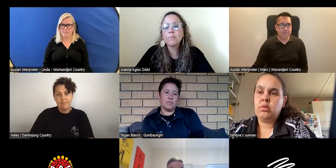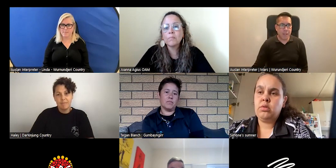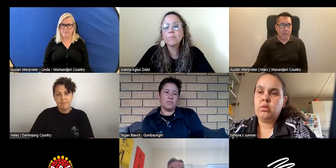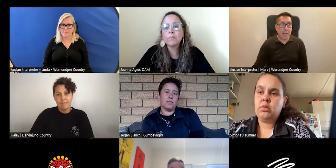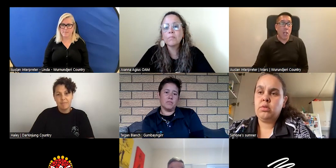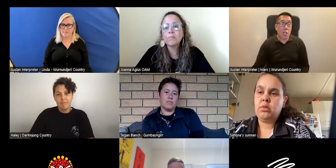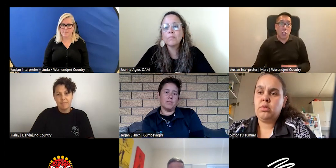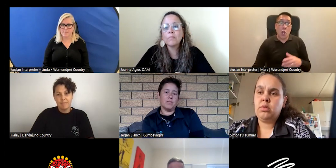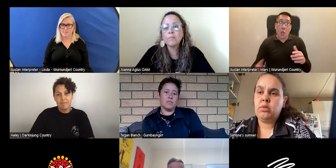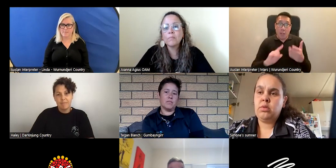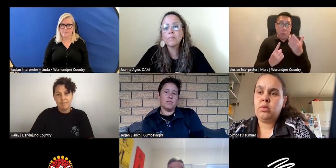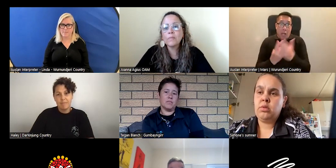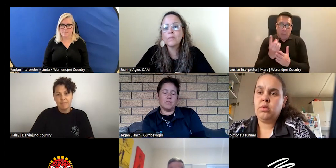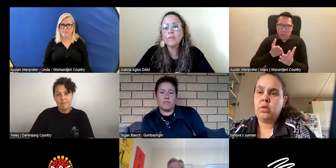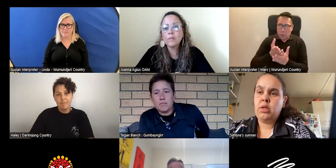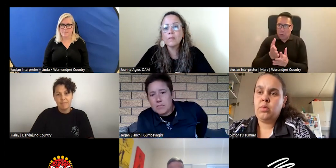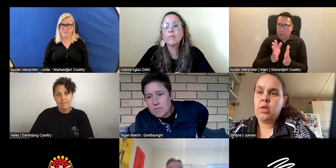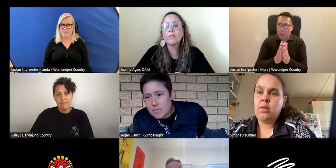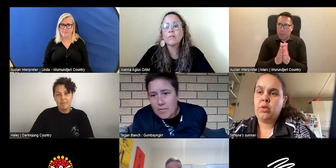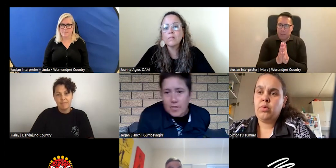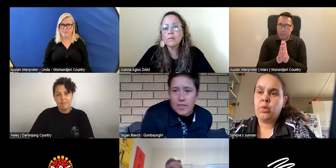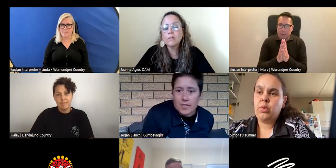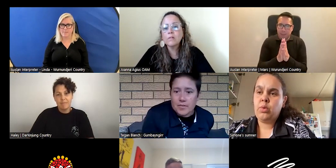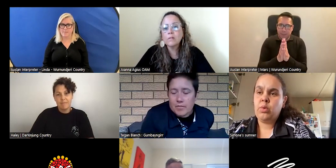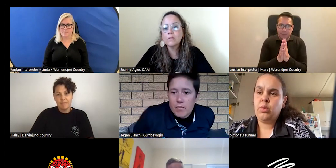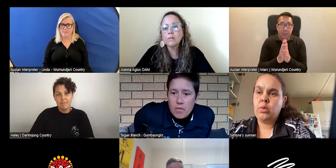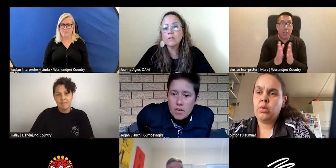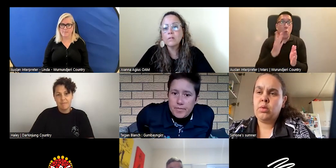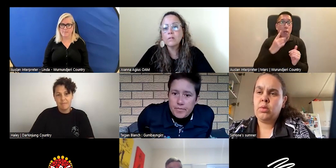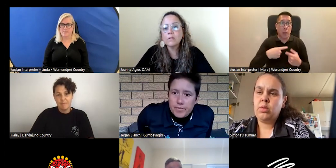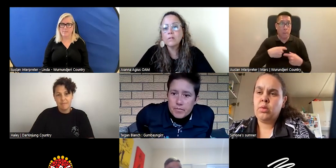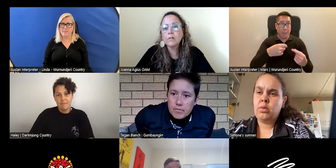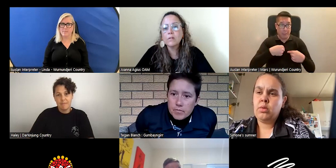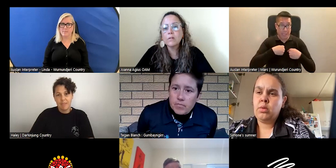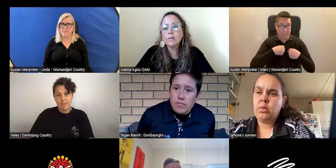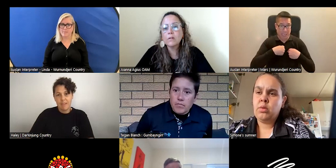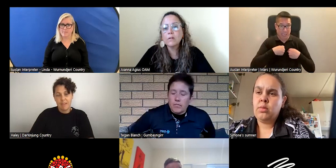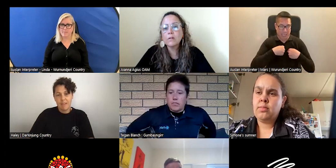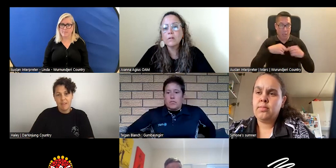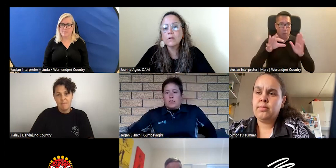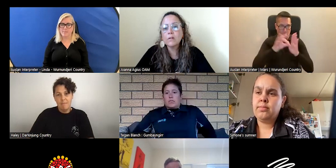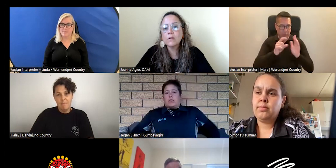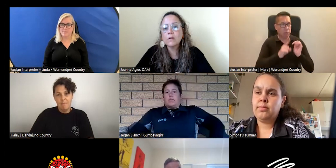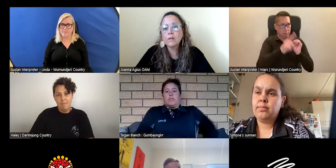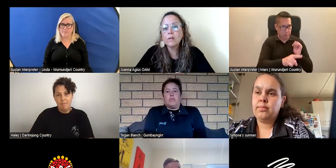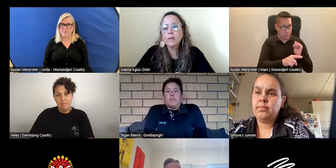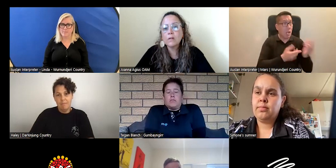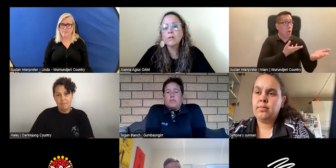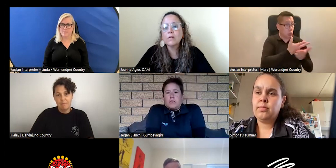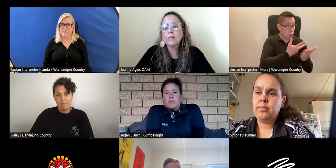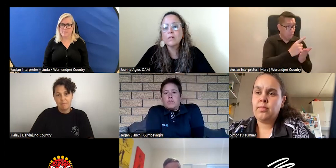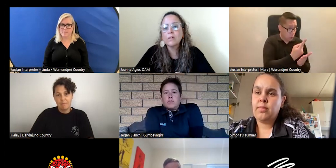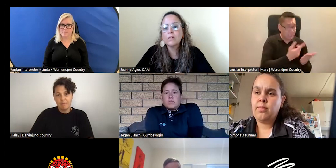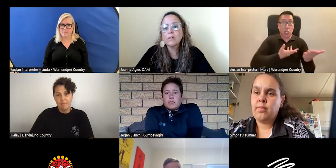So that's what happened through the when I was appointed, did my 2 rounds of engagement,